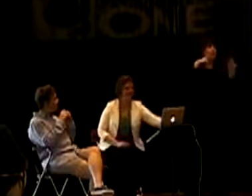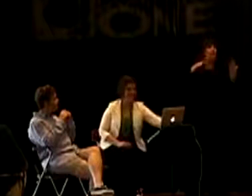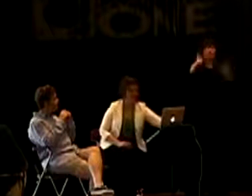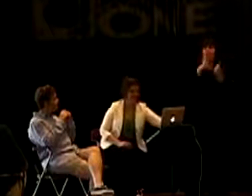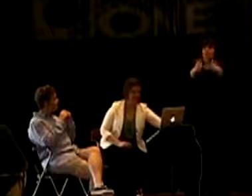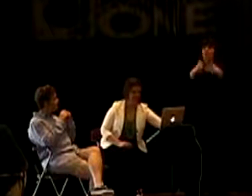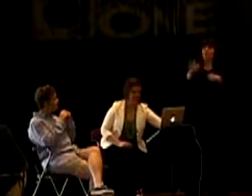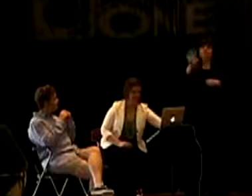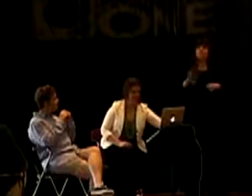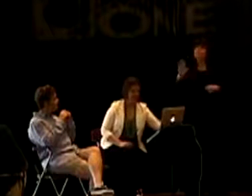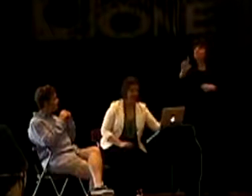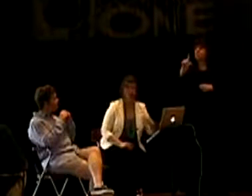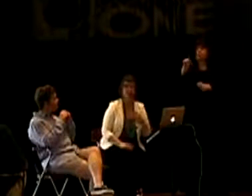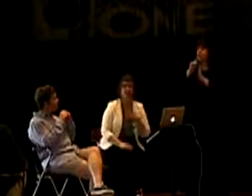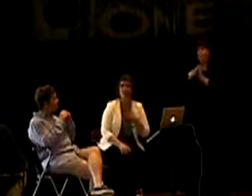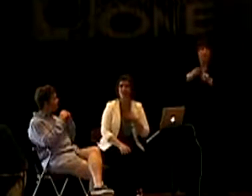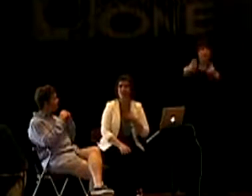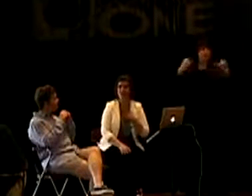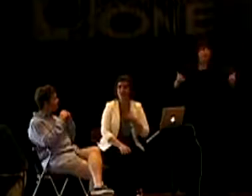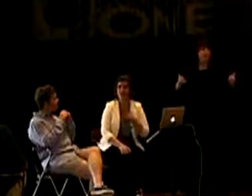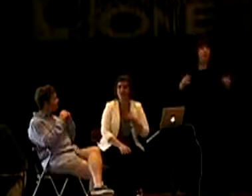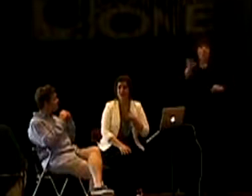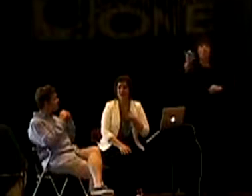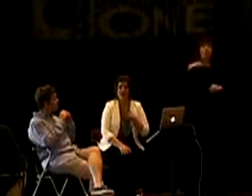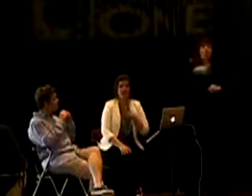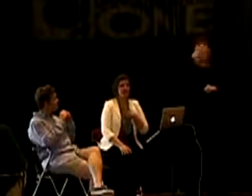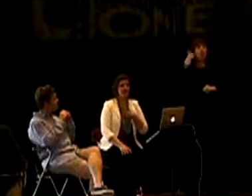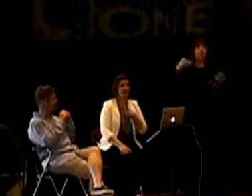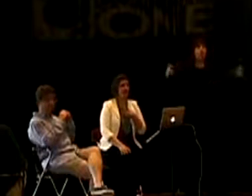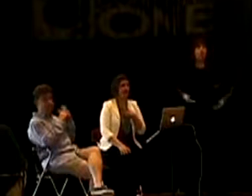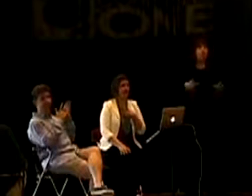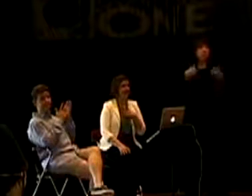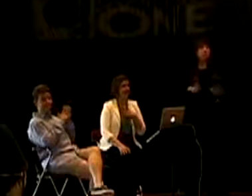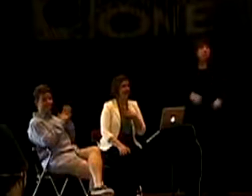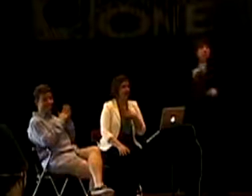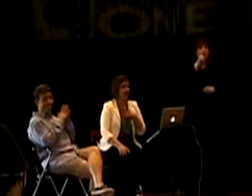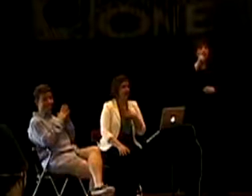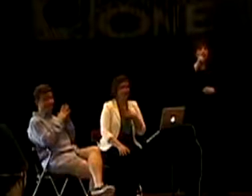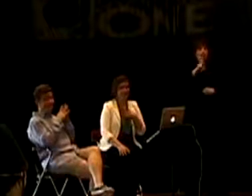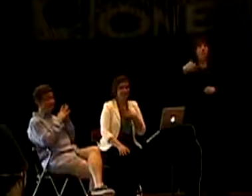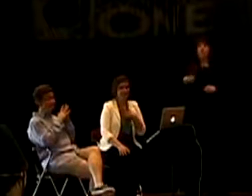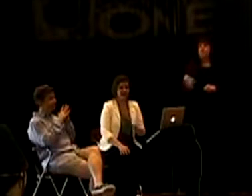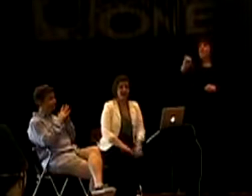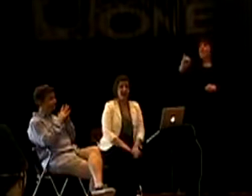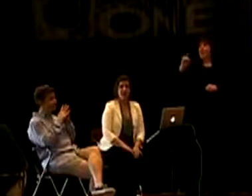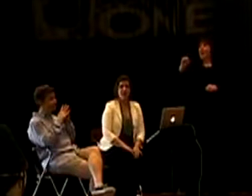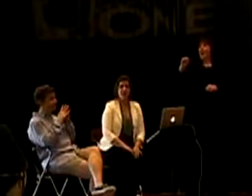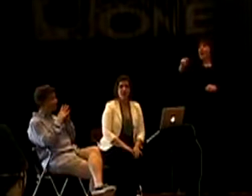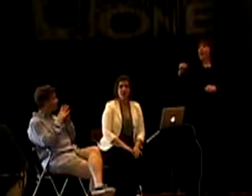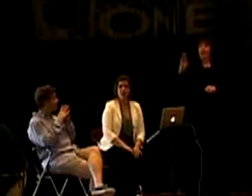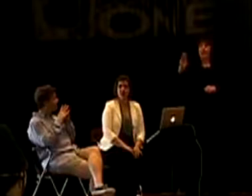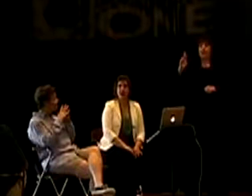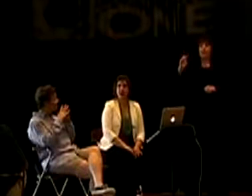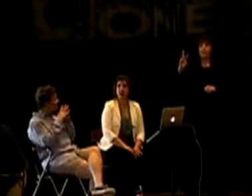In the meantime, I should probably say who I am. My name is Ilana Brownstein, and I am